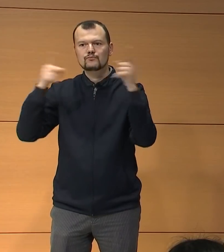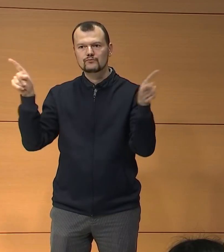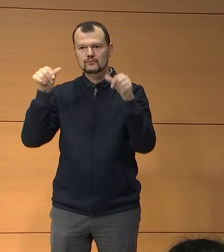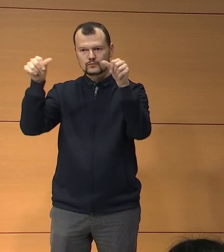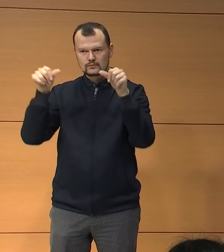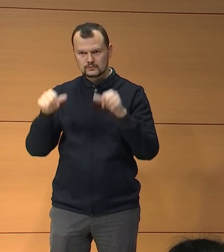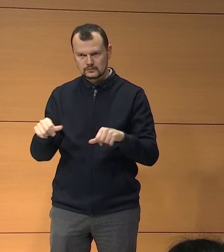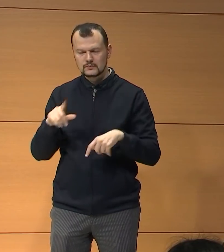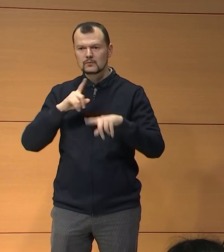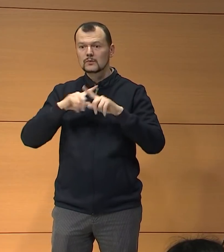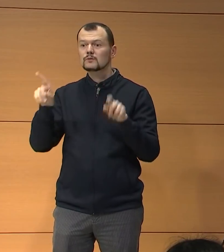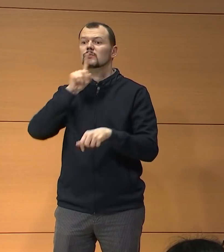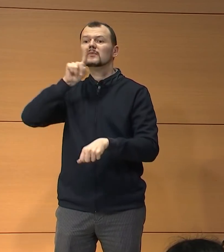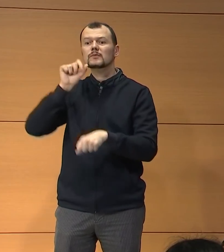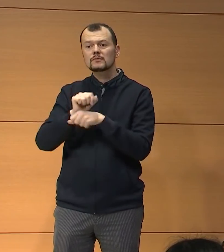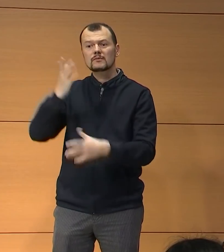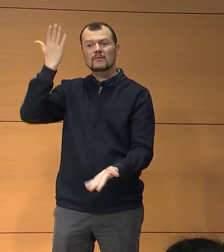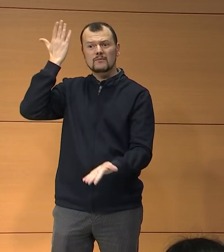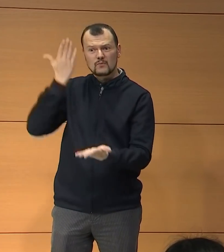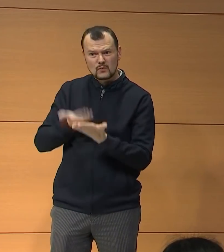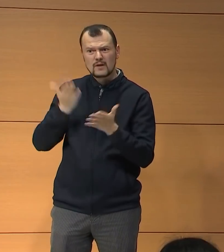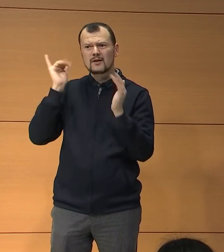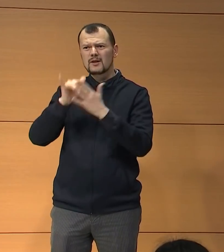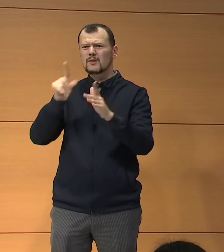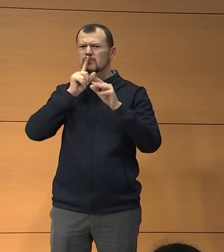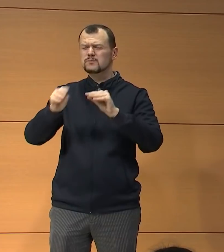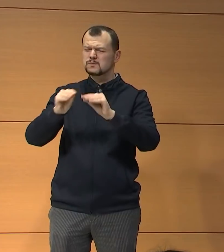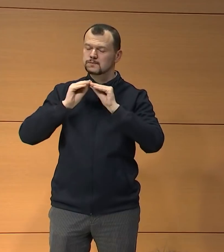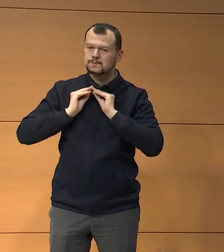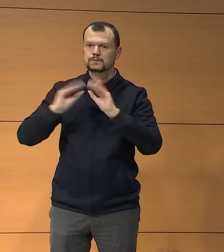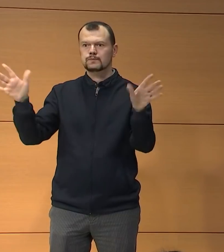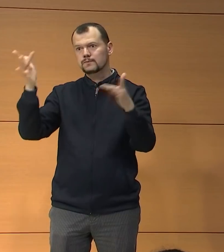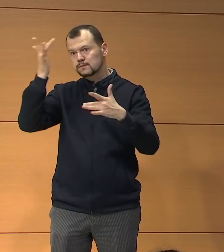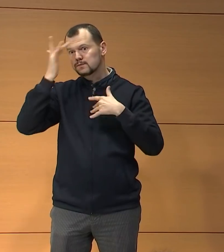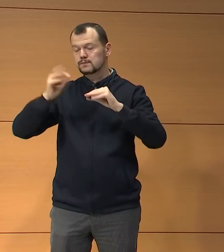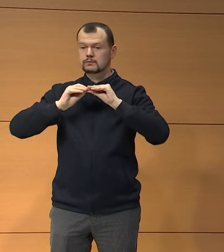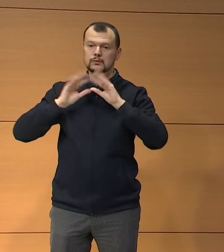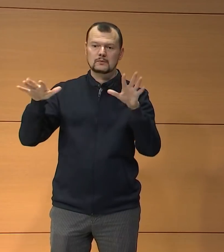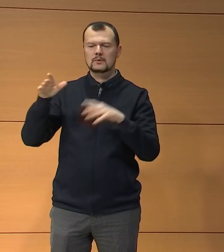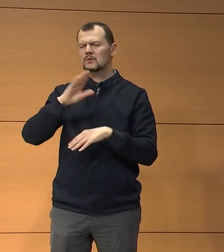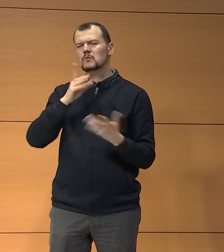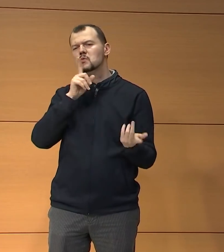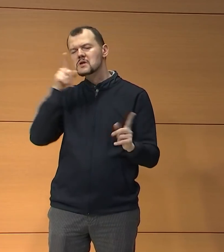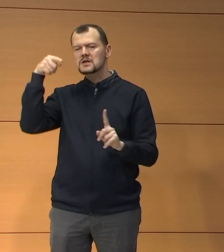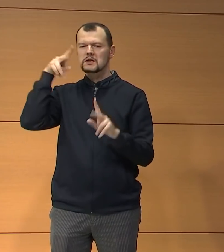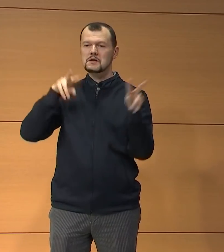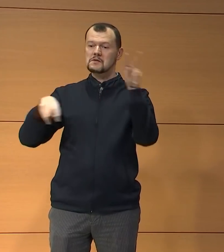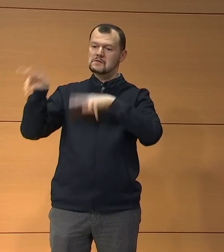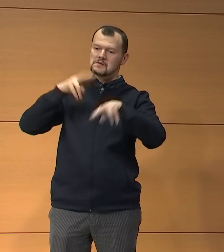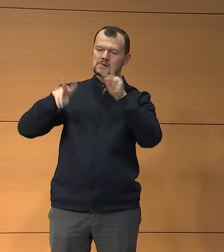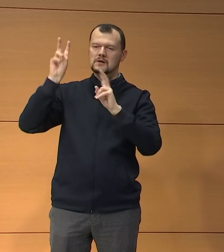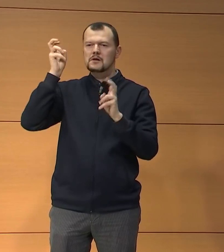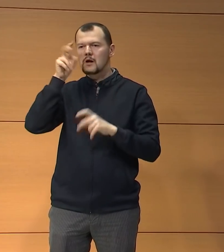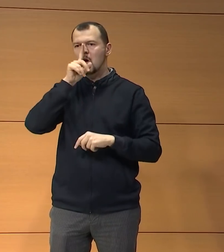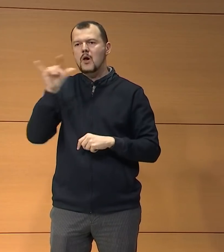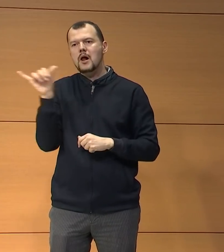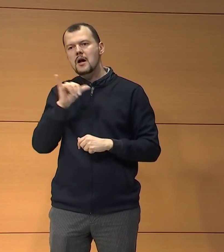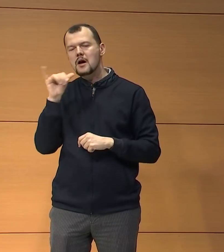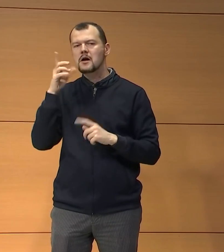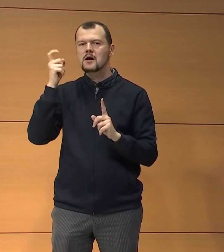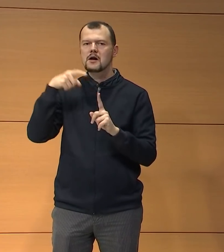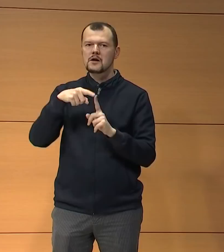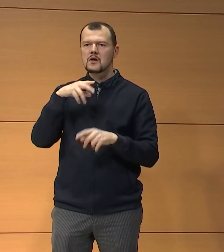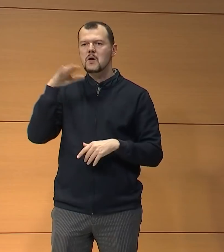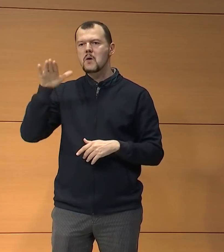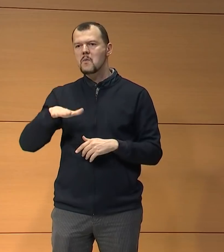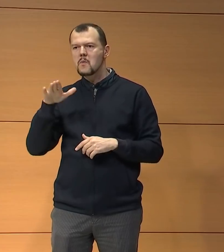the risk to the general public remains low. All the individuals who have tested positive for COVID-19 in Fairfax